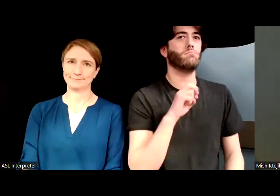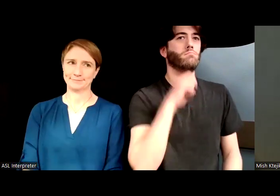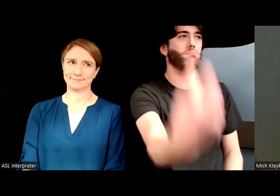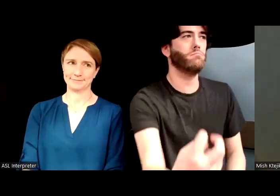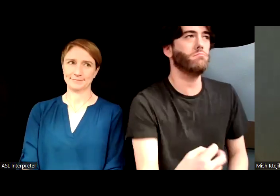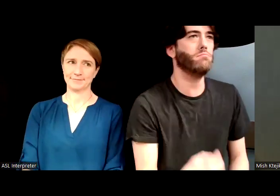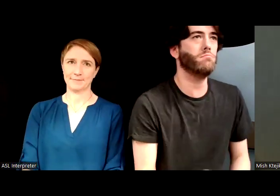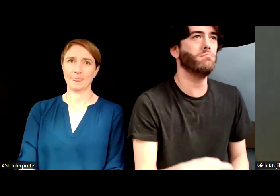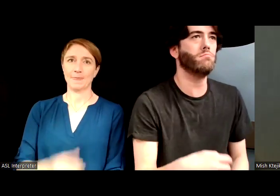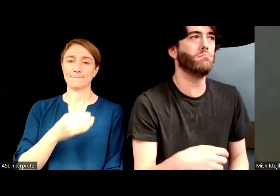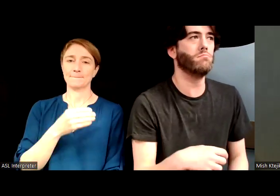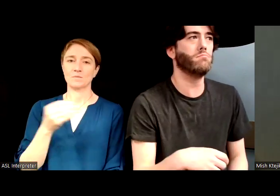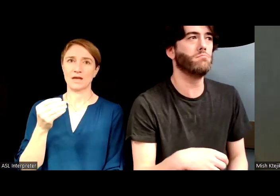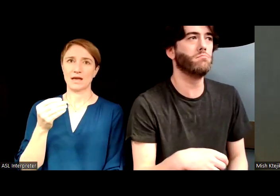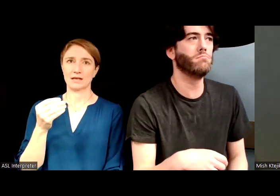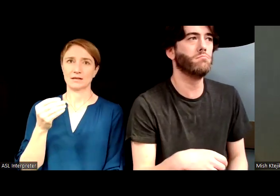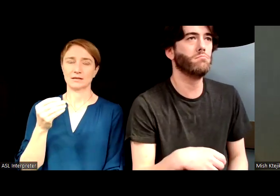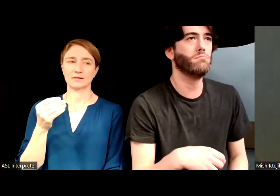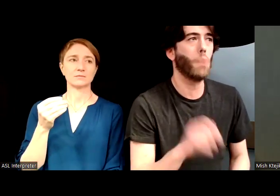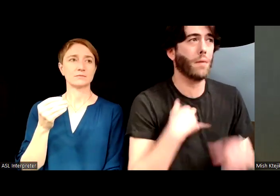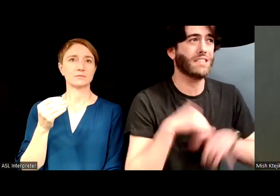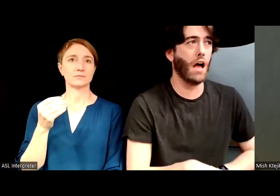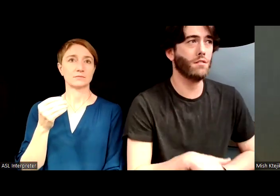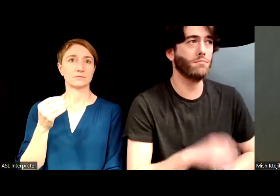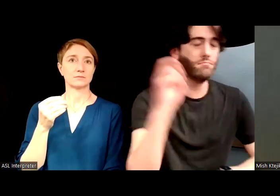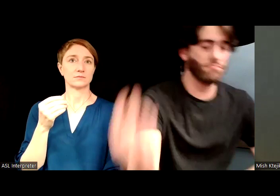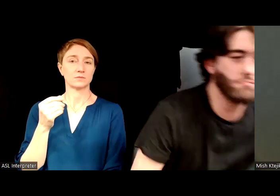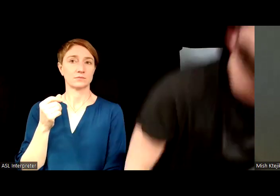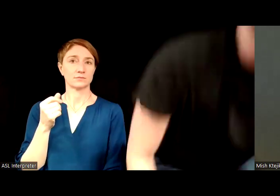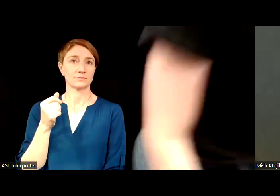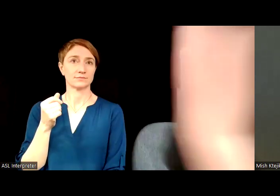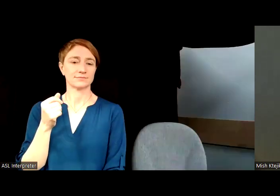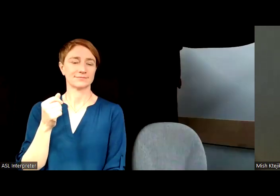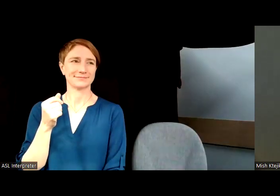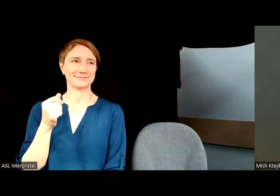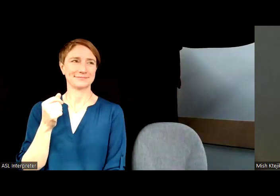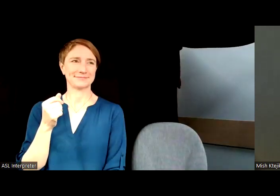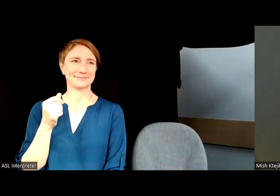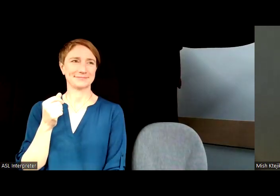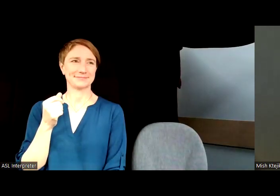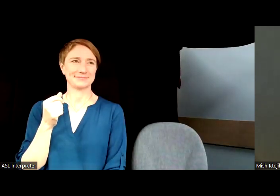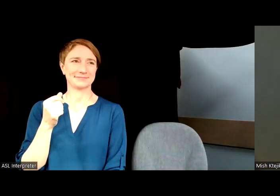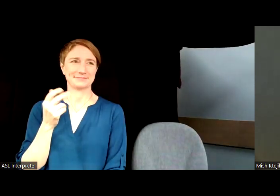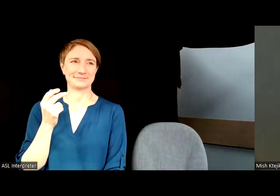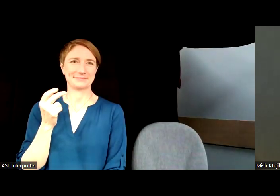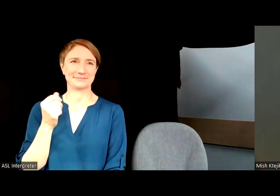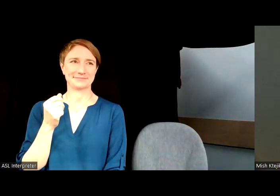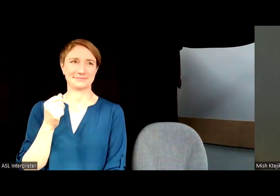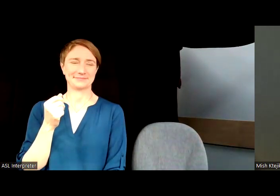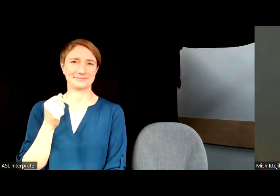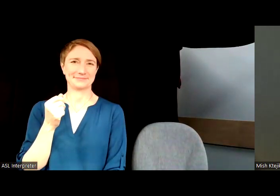And I think we're all Great. feeling. I'll go ahead and move back to my seat. Heather. Or would you like me to stay and respond?